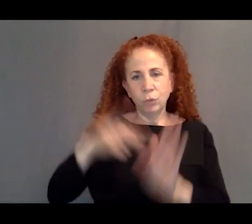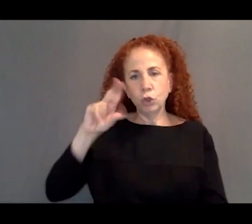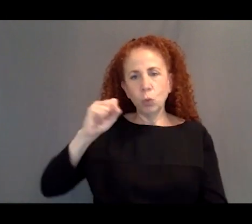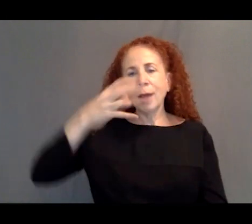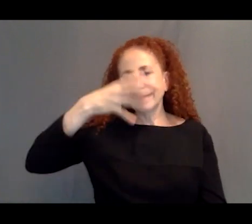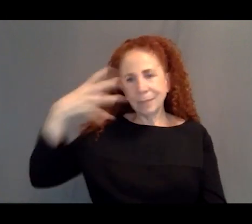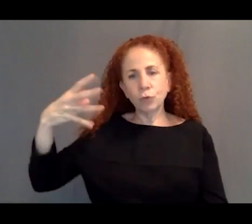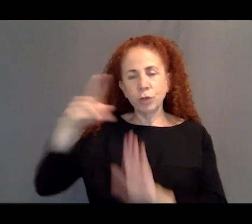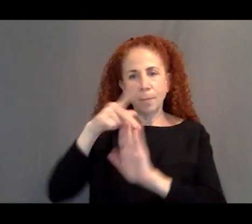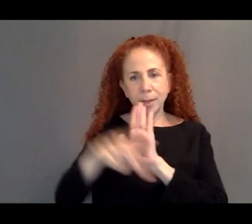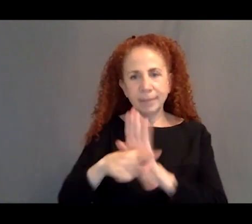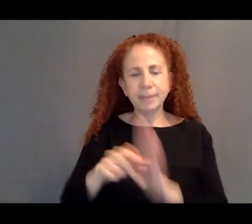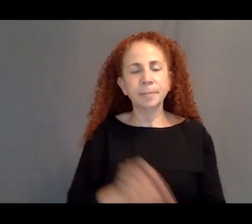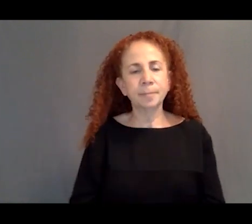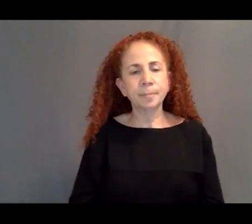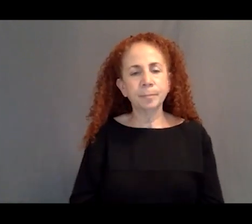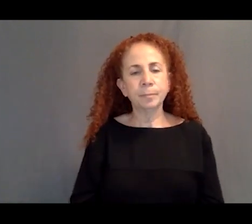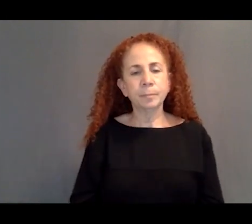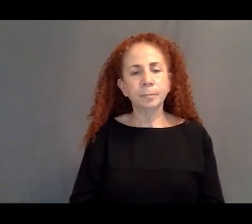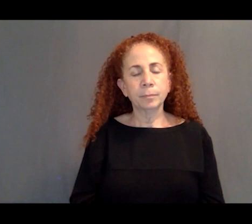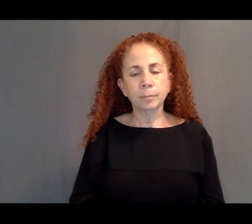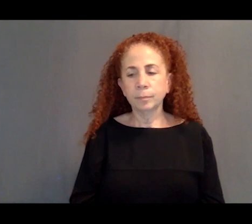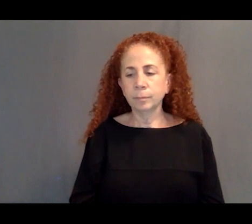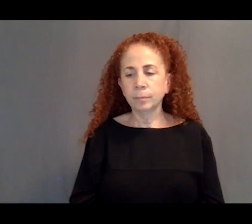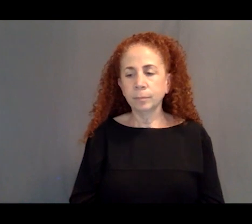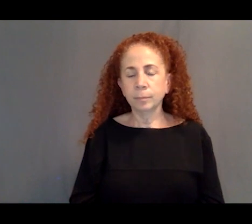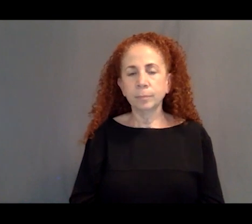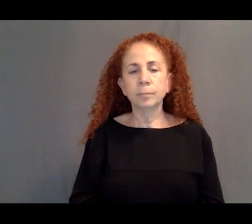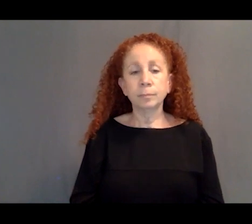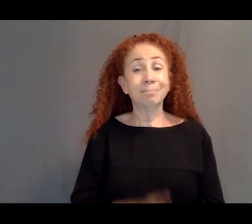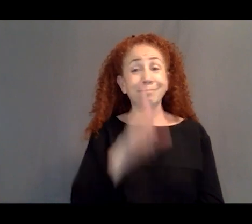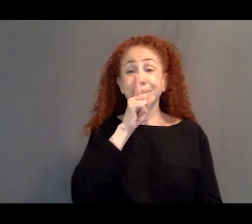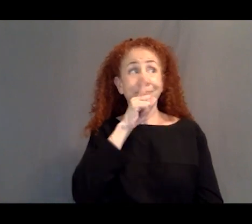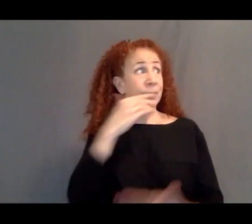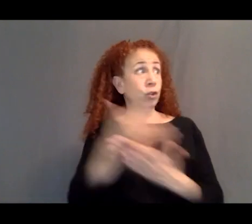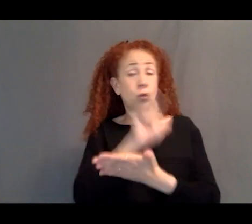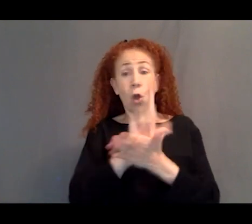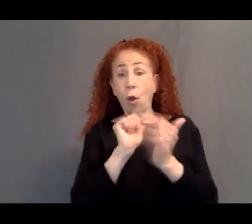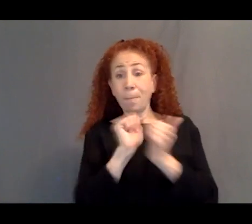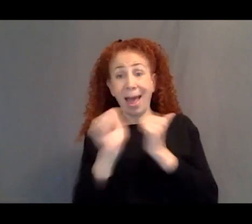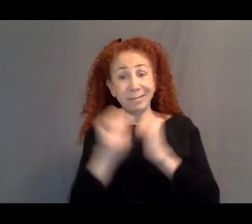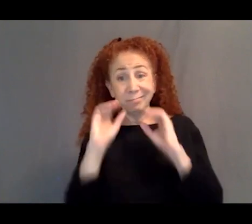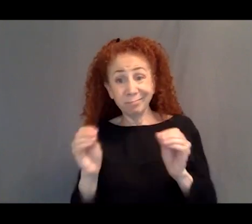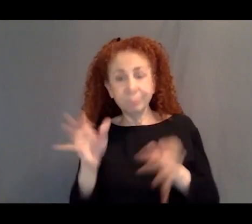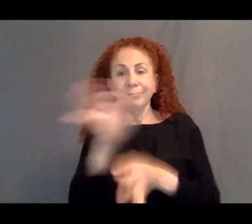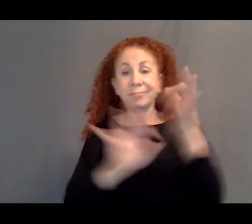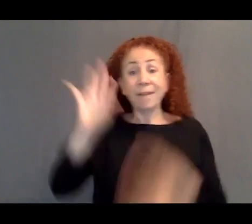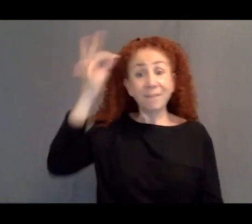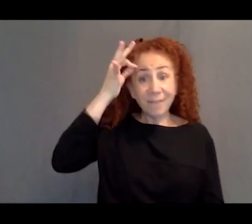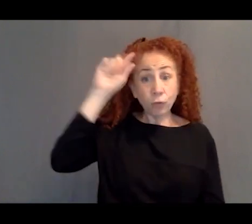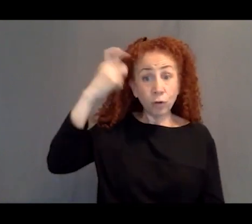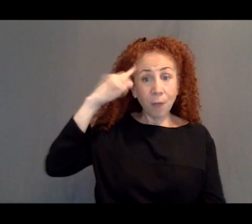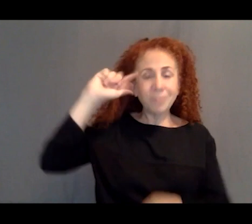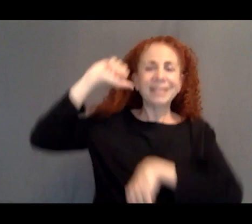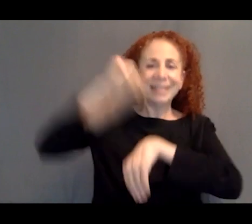immigration policy. First, in the absence of legalization programs, the federal government has created